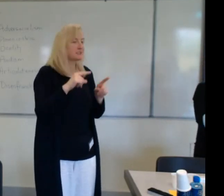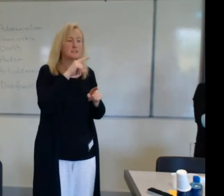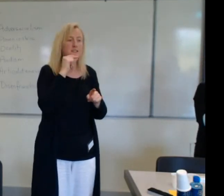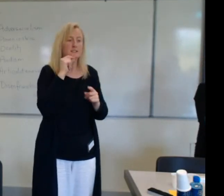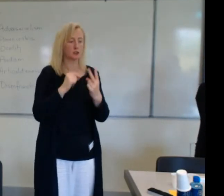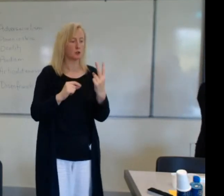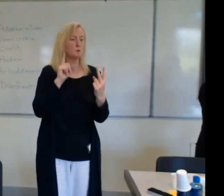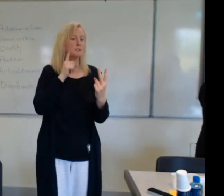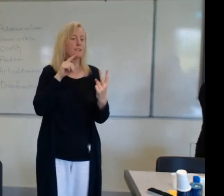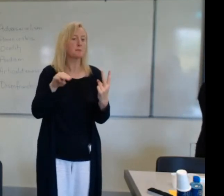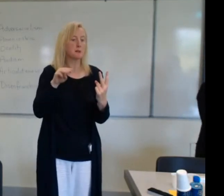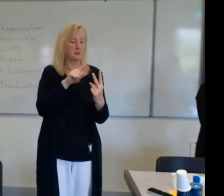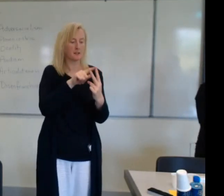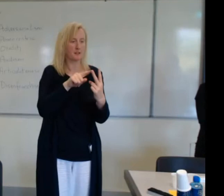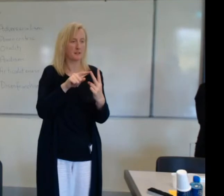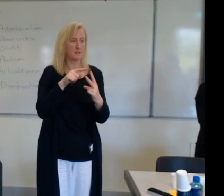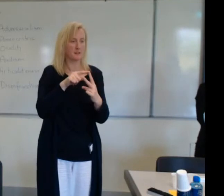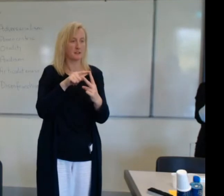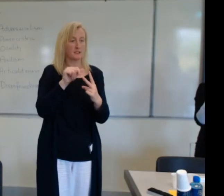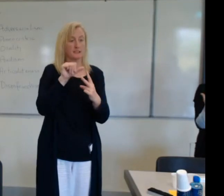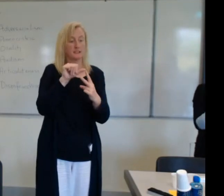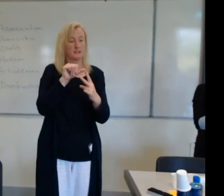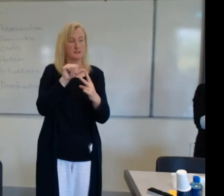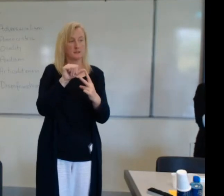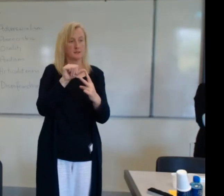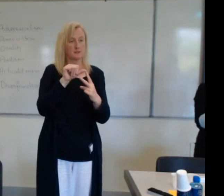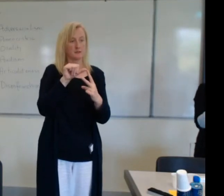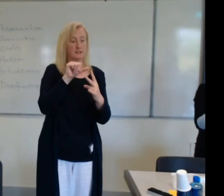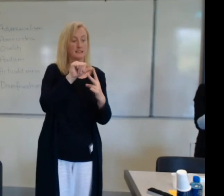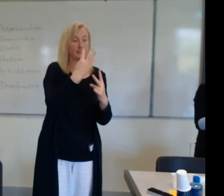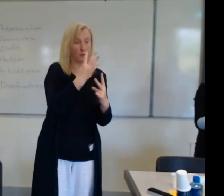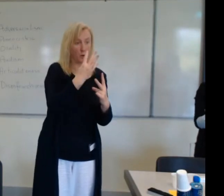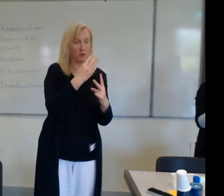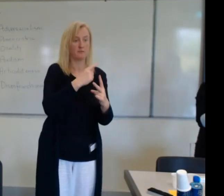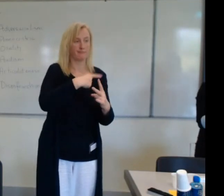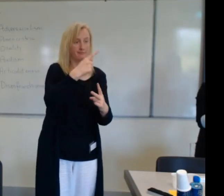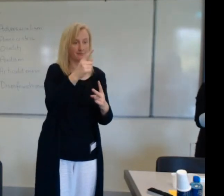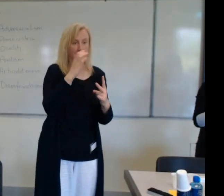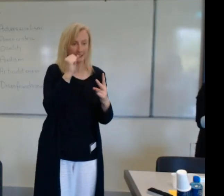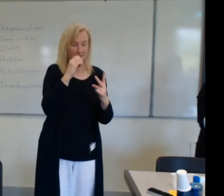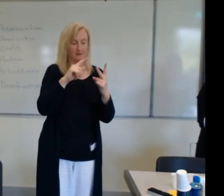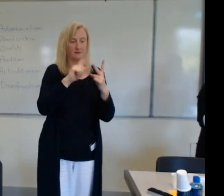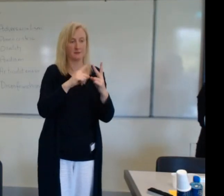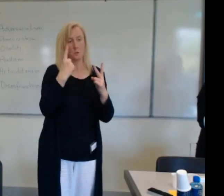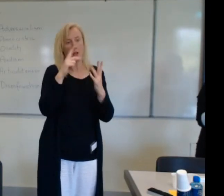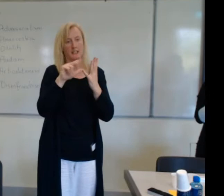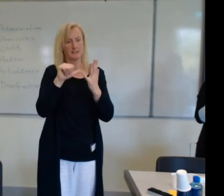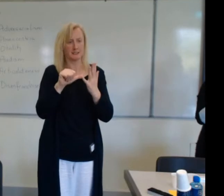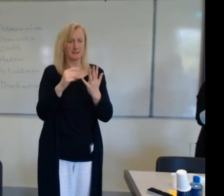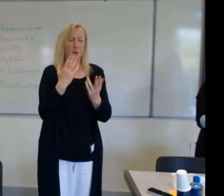people had 164 convictions and the other one 186. They should like provide education and